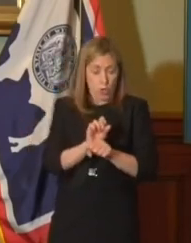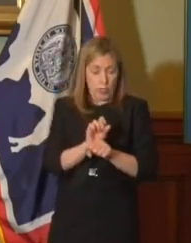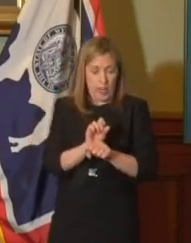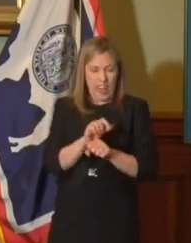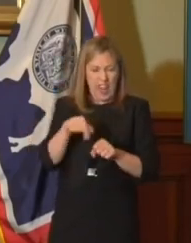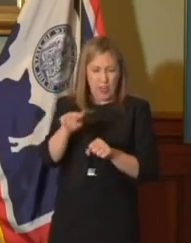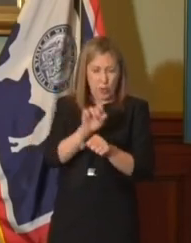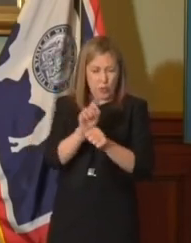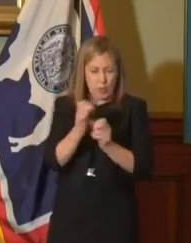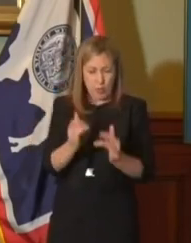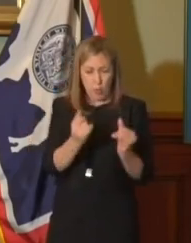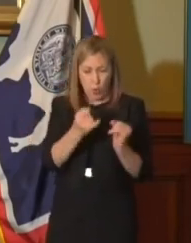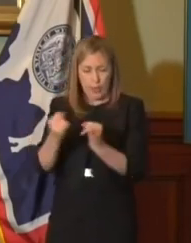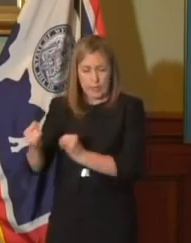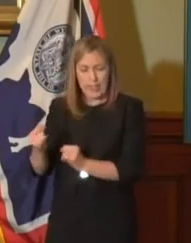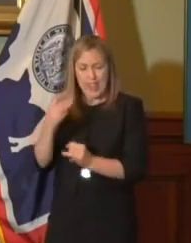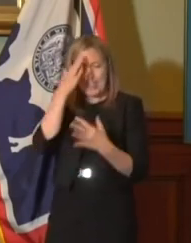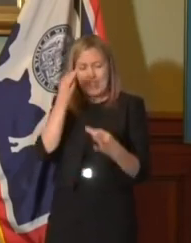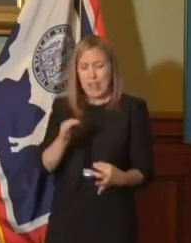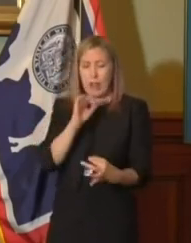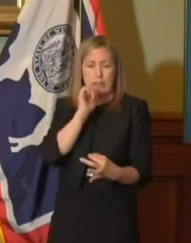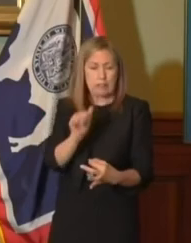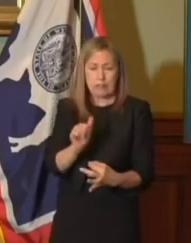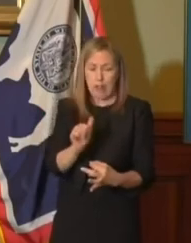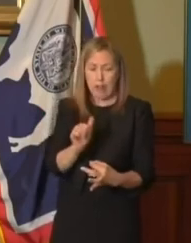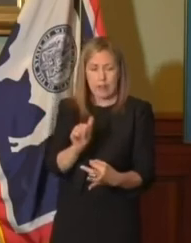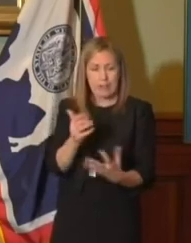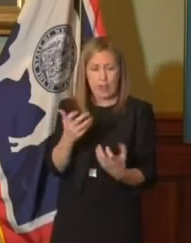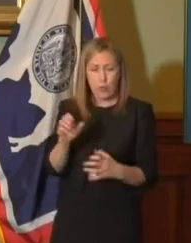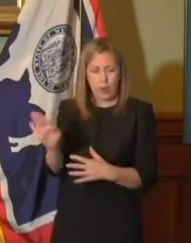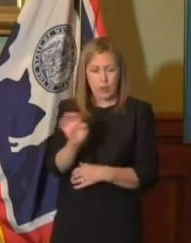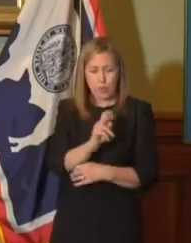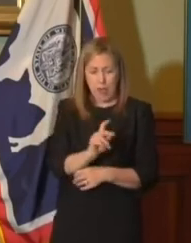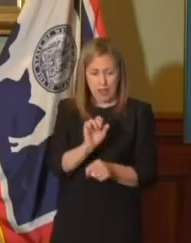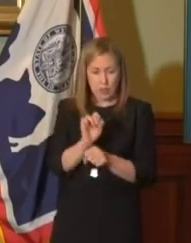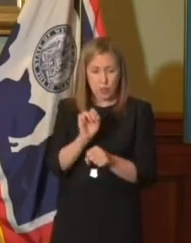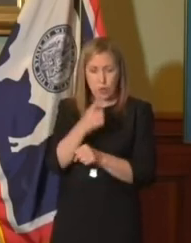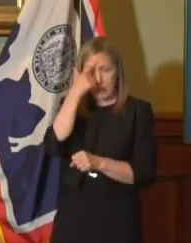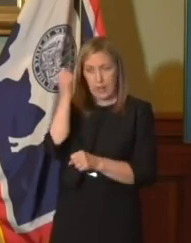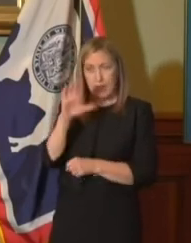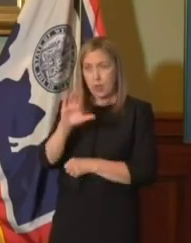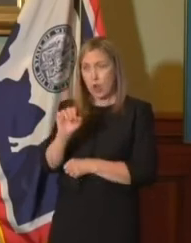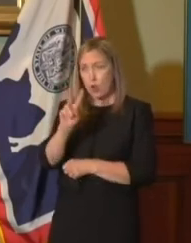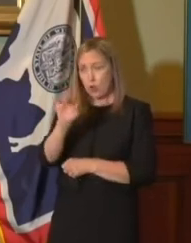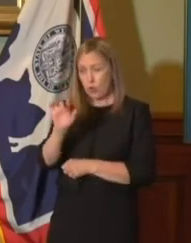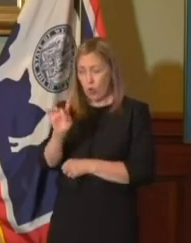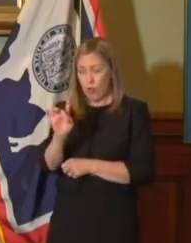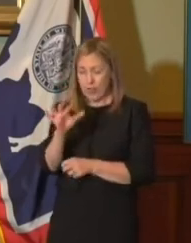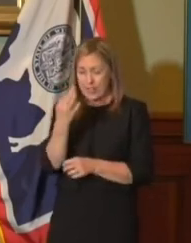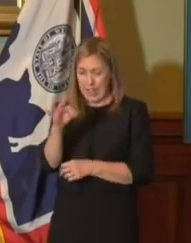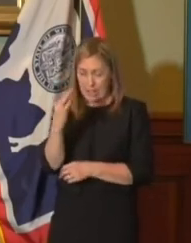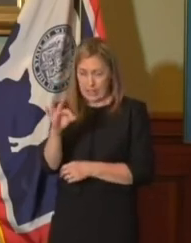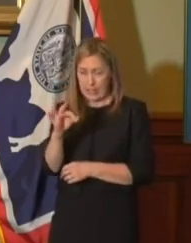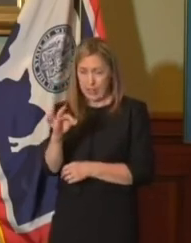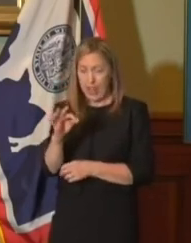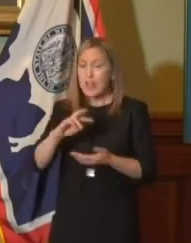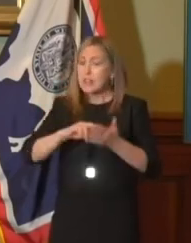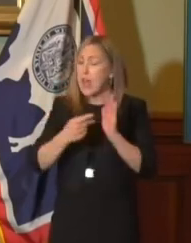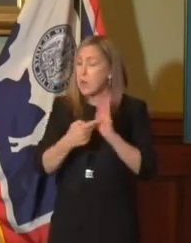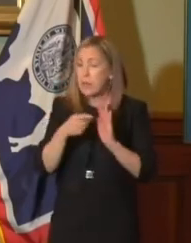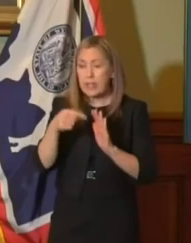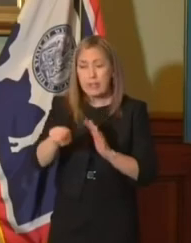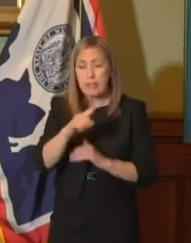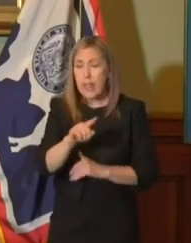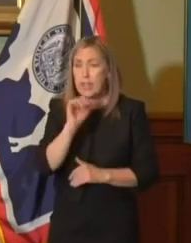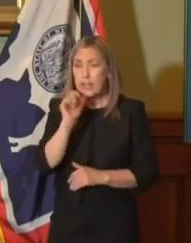for whatever reason, for a COVID-19 related reason, does that mean that they are no longer eligible